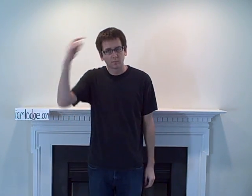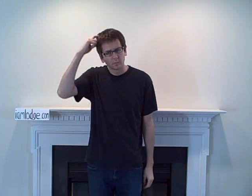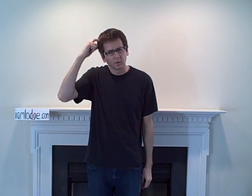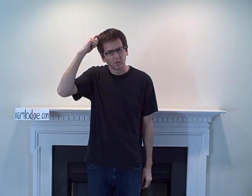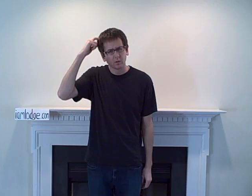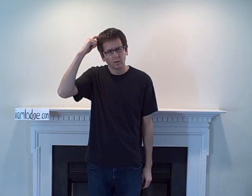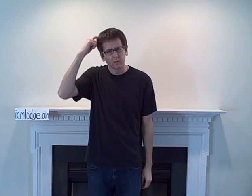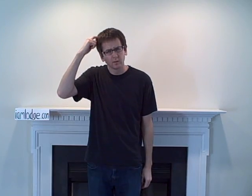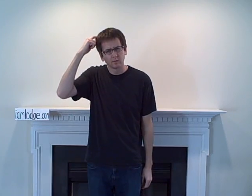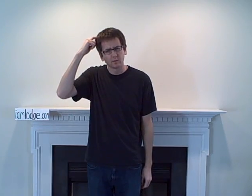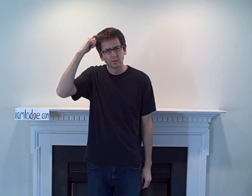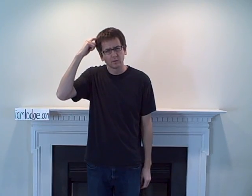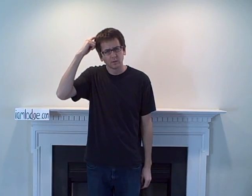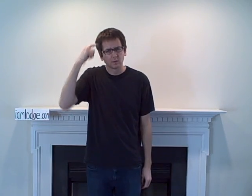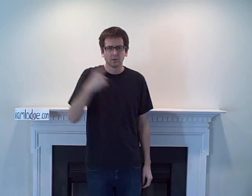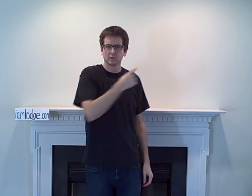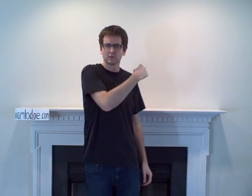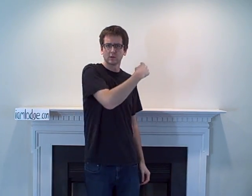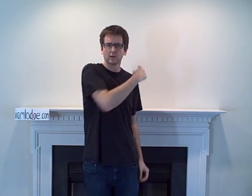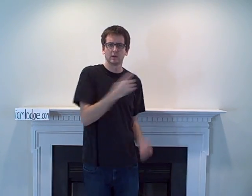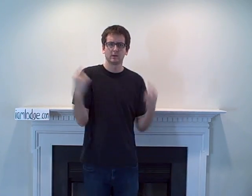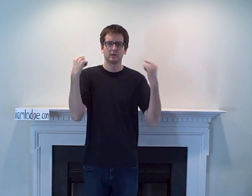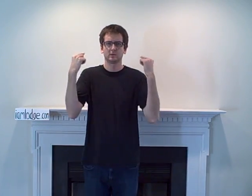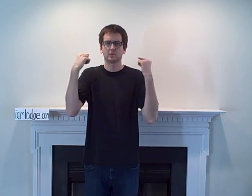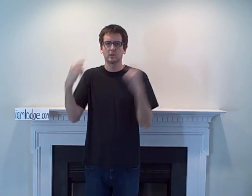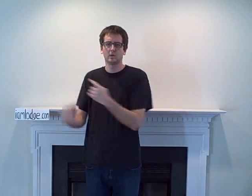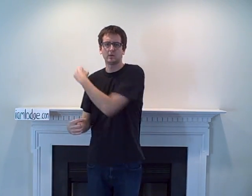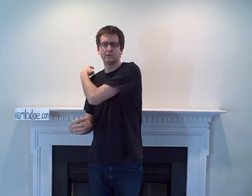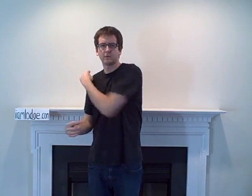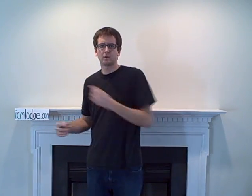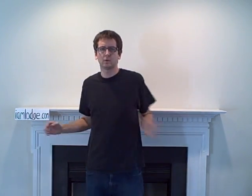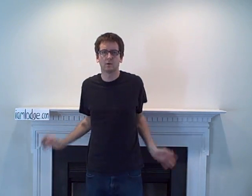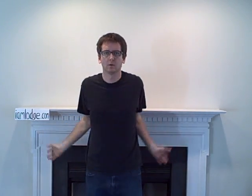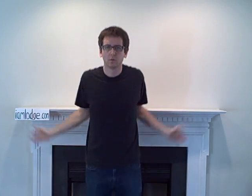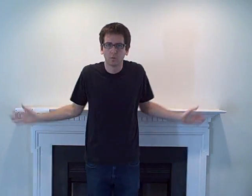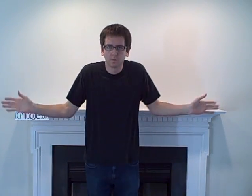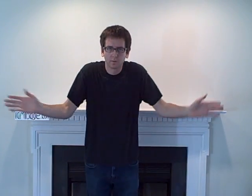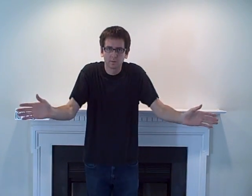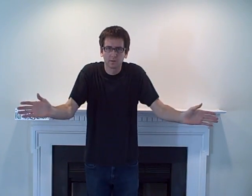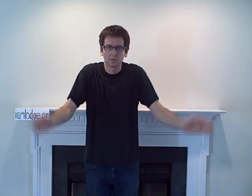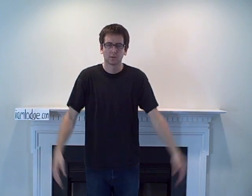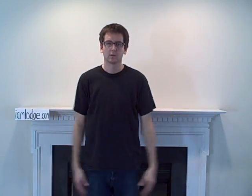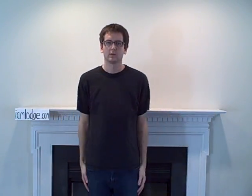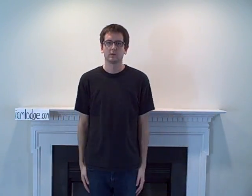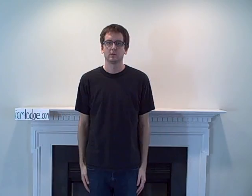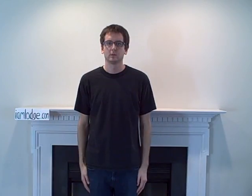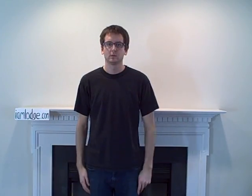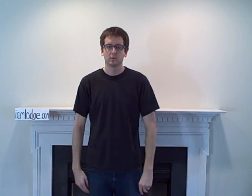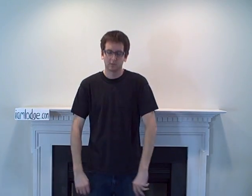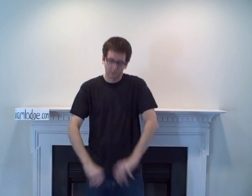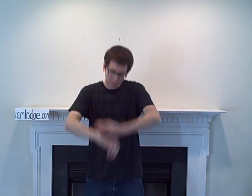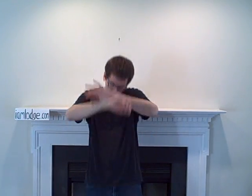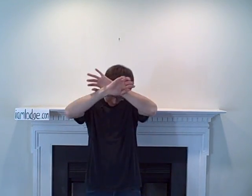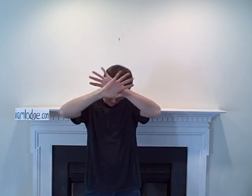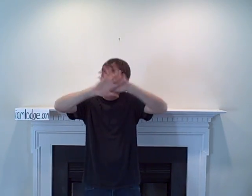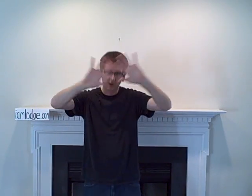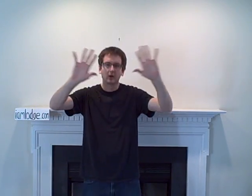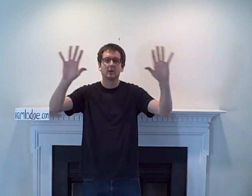Well I have a theory, Schleiden, Schwann, and Virko agree with that all